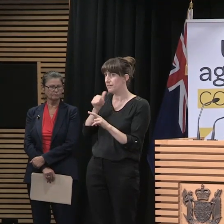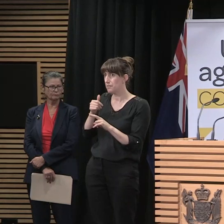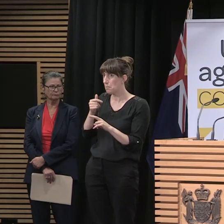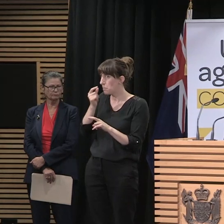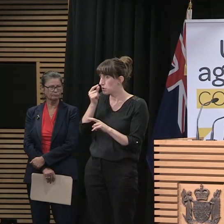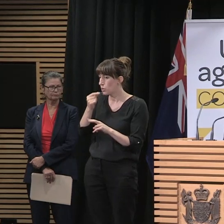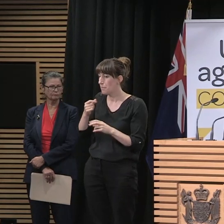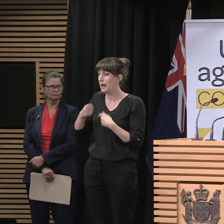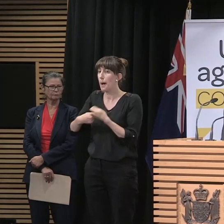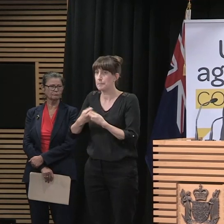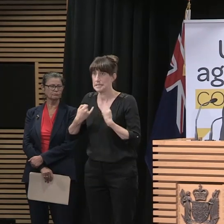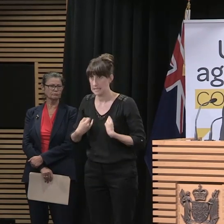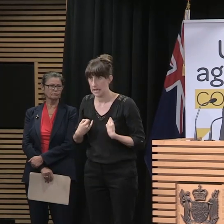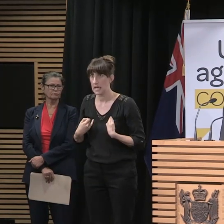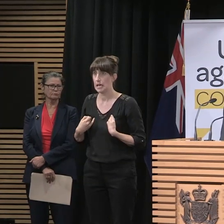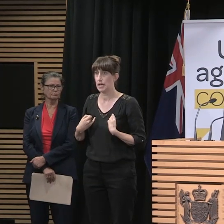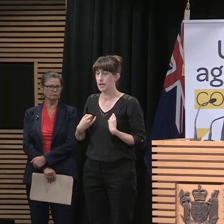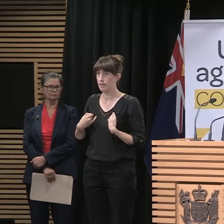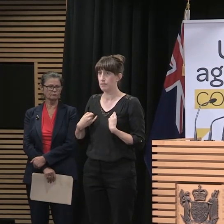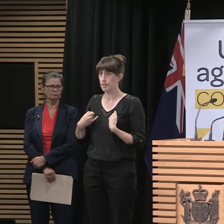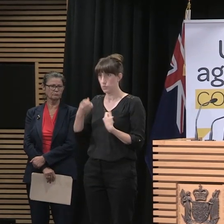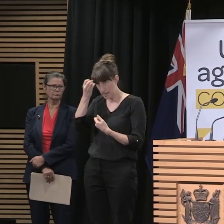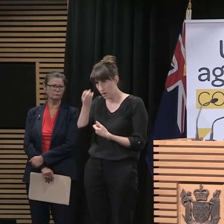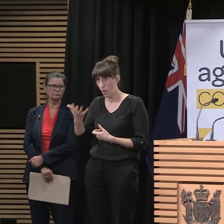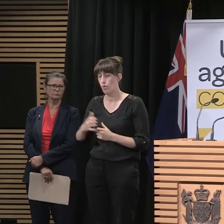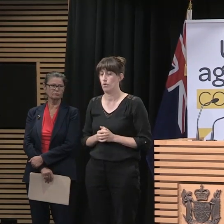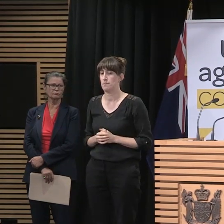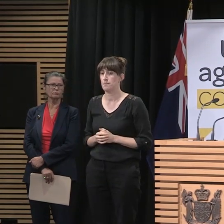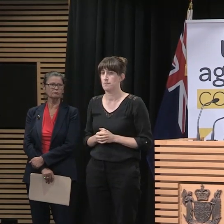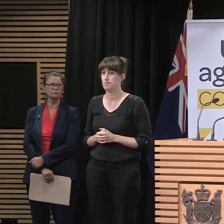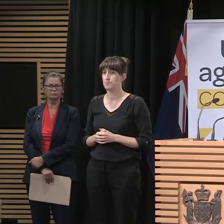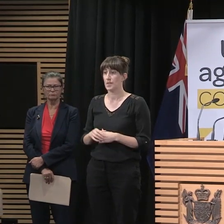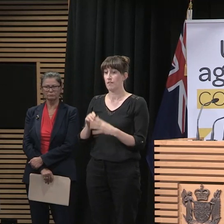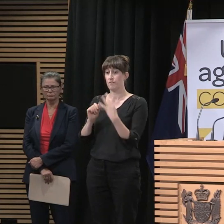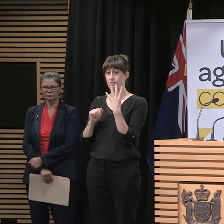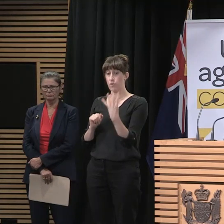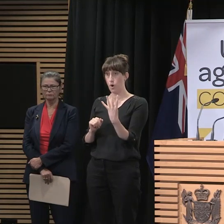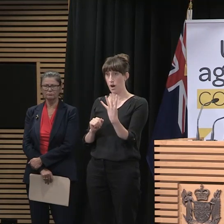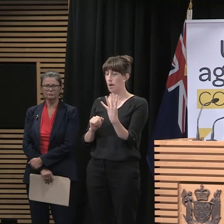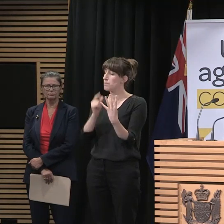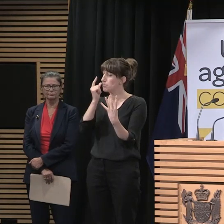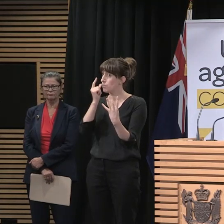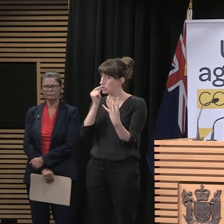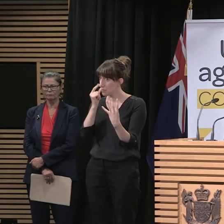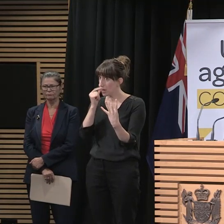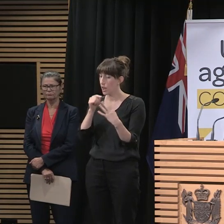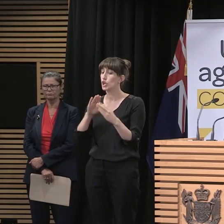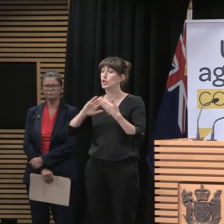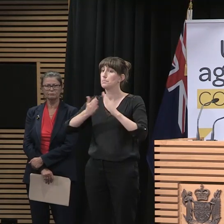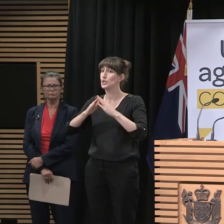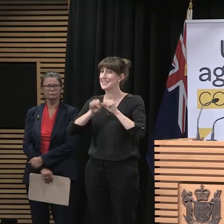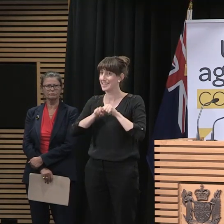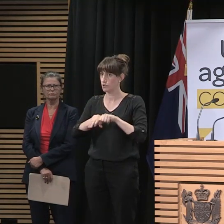At this point, we are classifying 4 cases as community transmission, 3 in Auckland and 1 in the